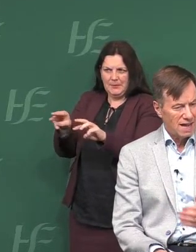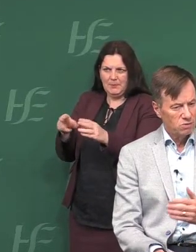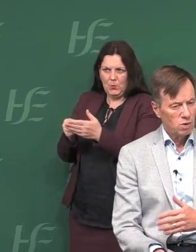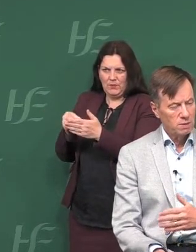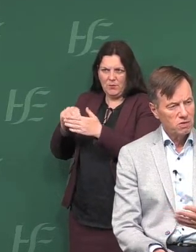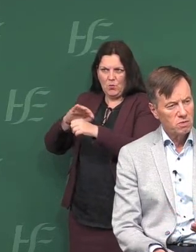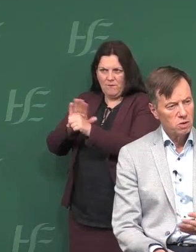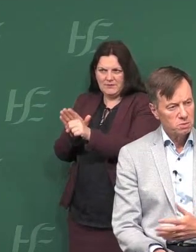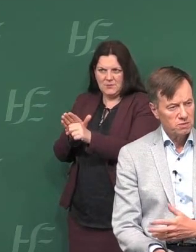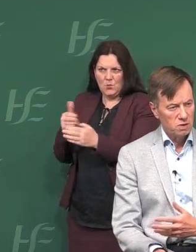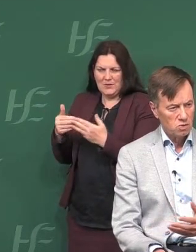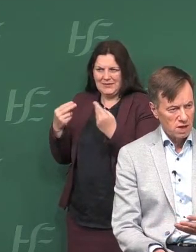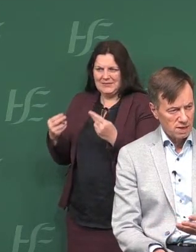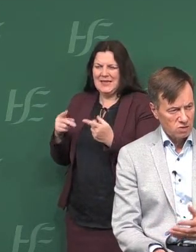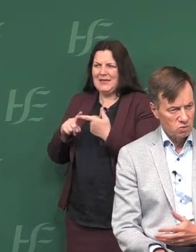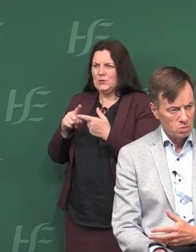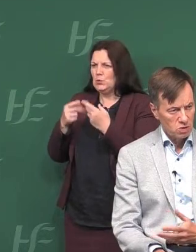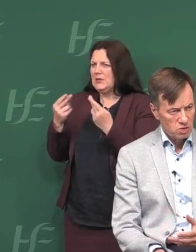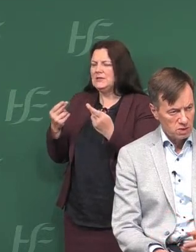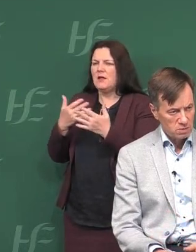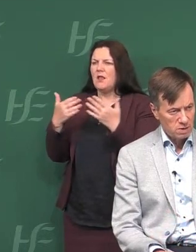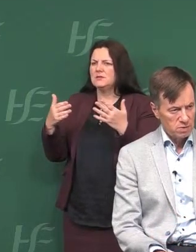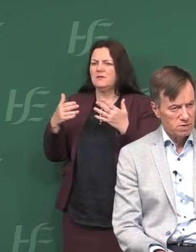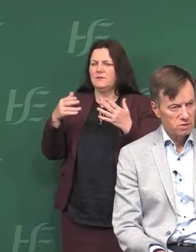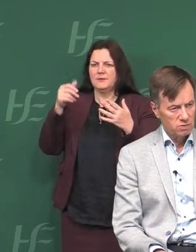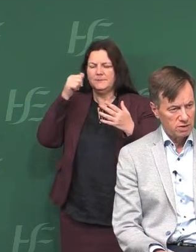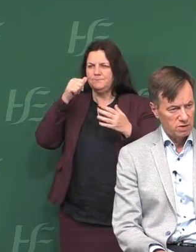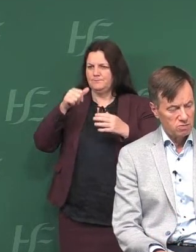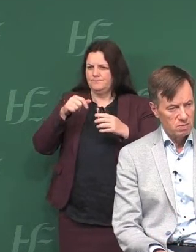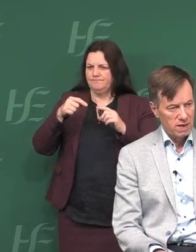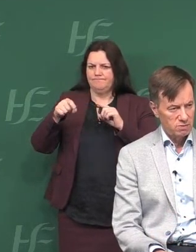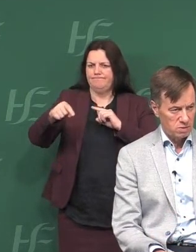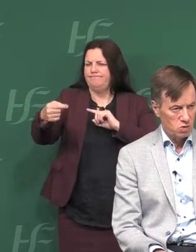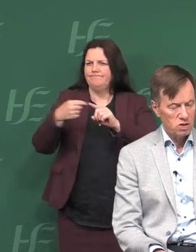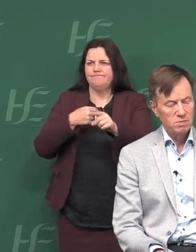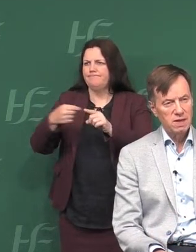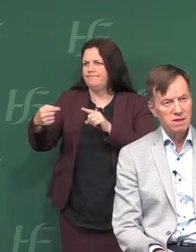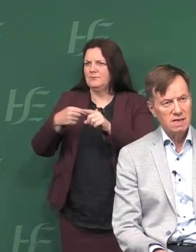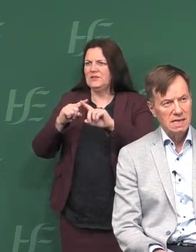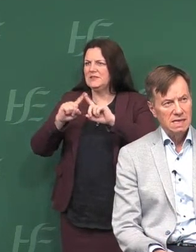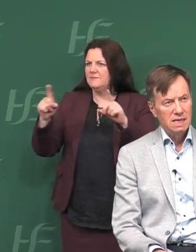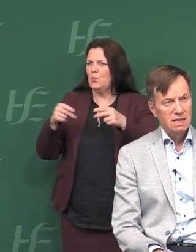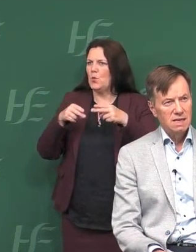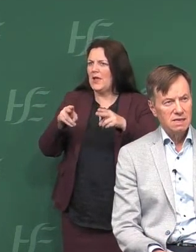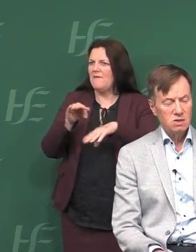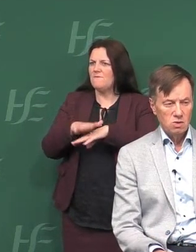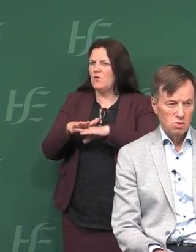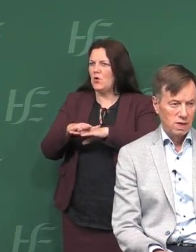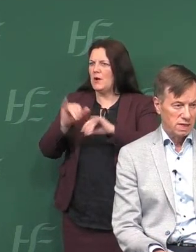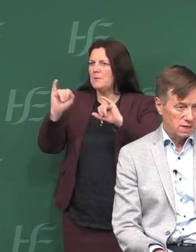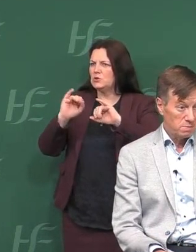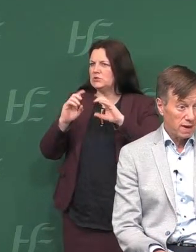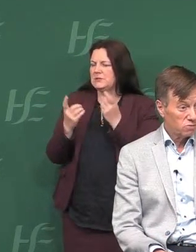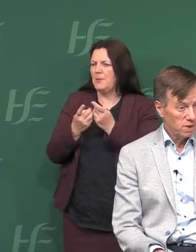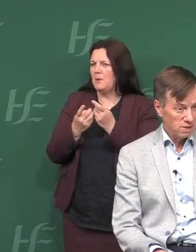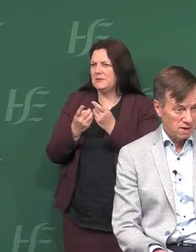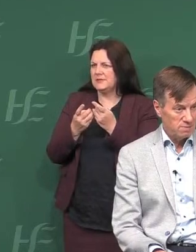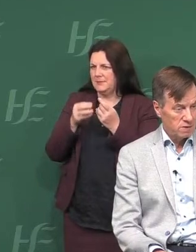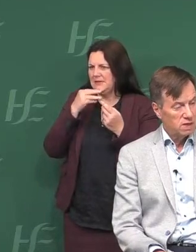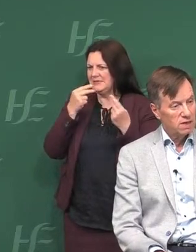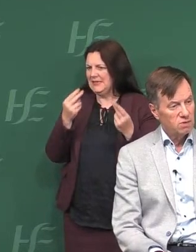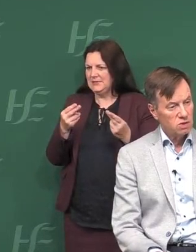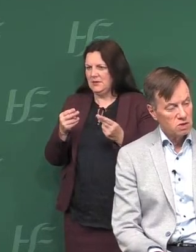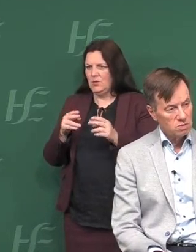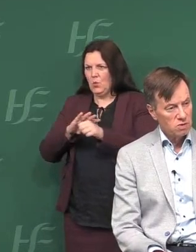COVID, and the requirements for multiple flow channels through emergency departments and other areas remain very much in place. So I think the impact remains